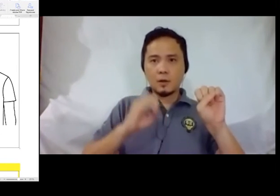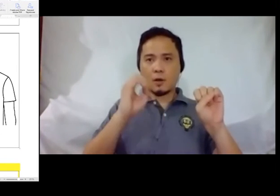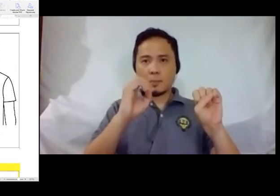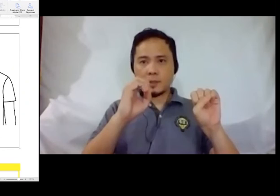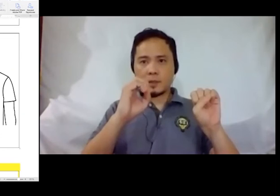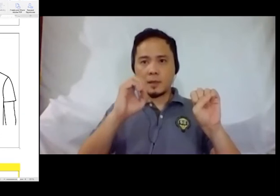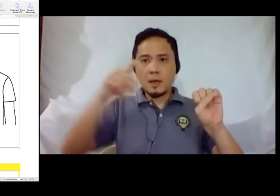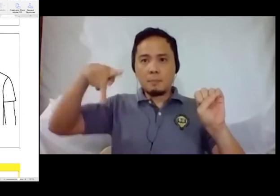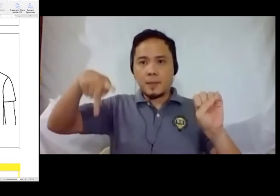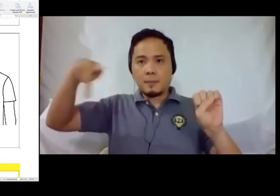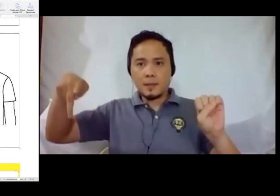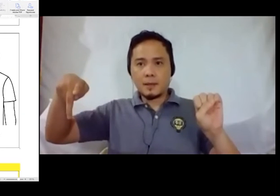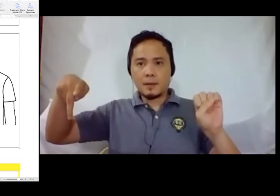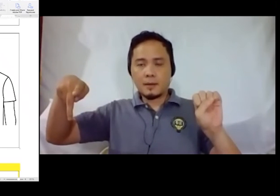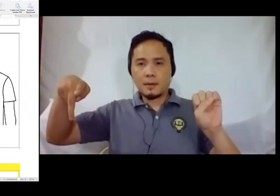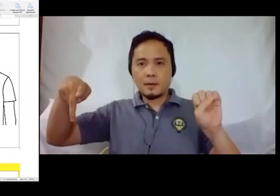predicate.